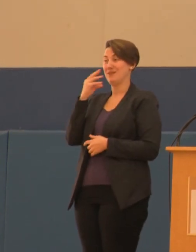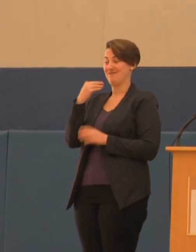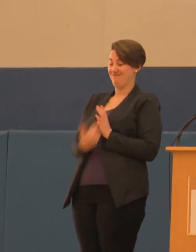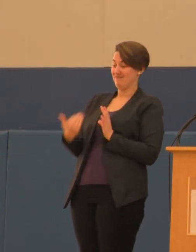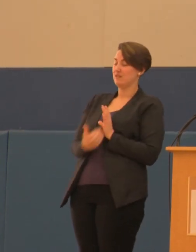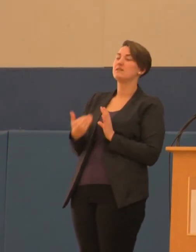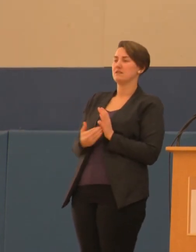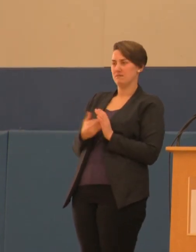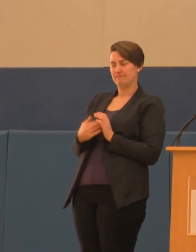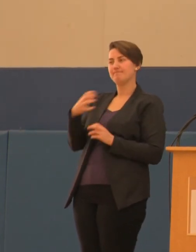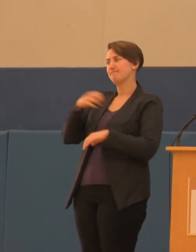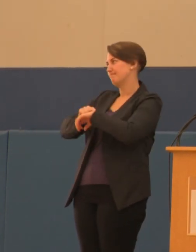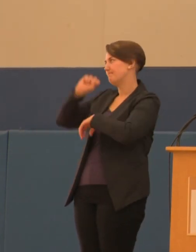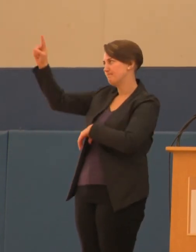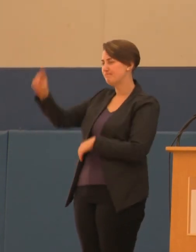in your workplace.